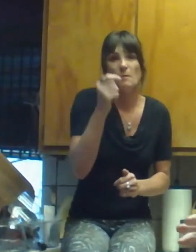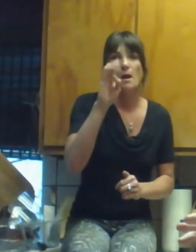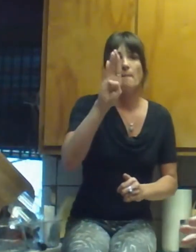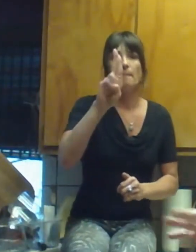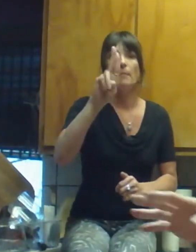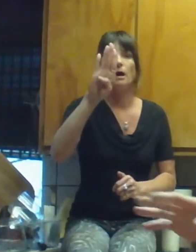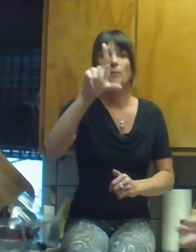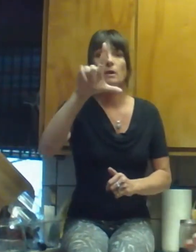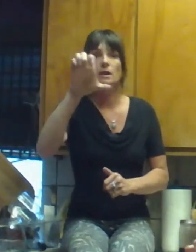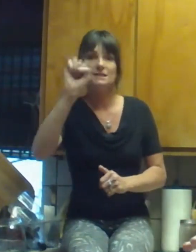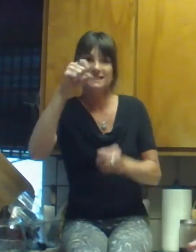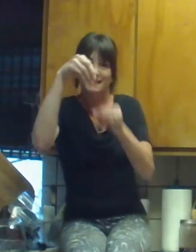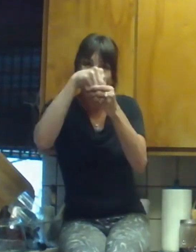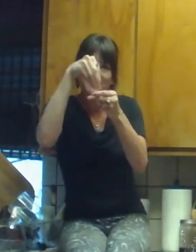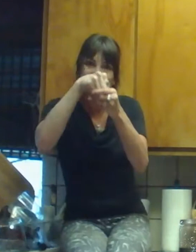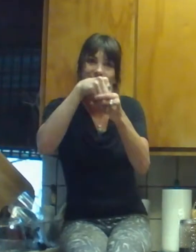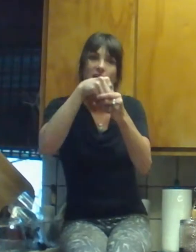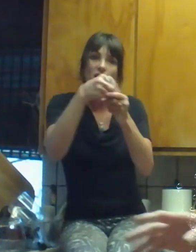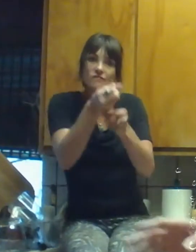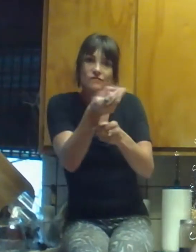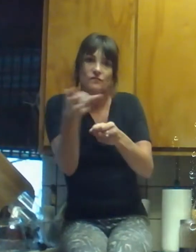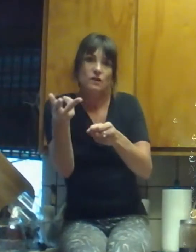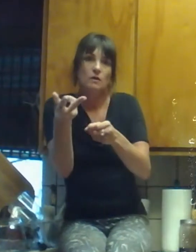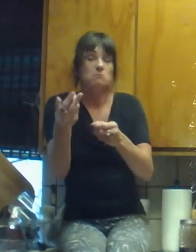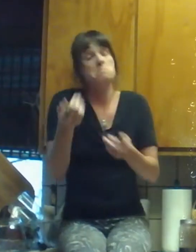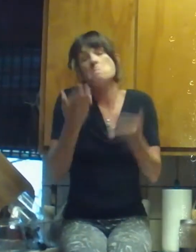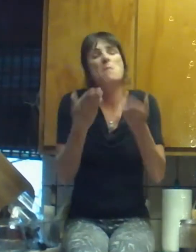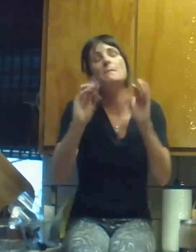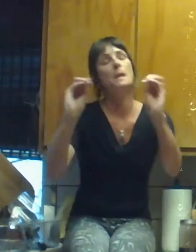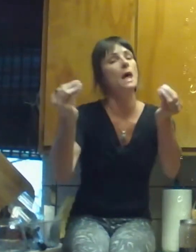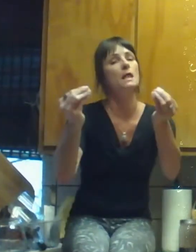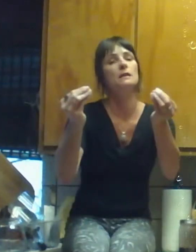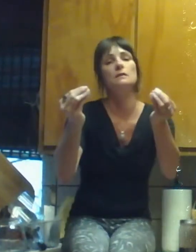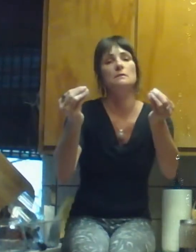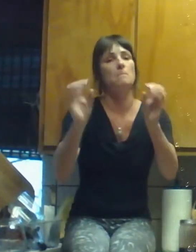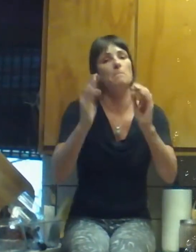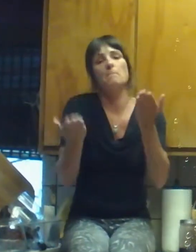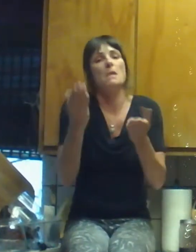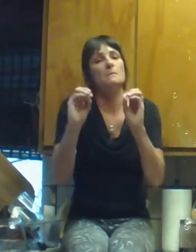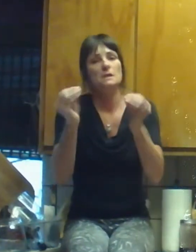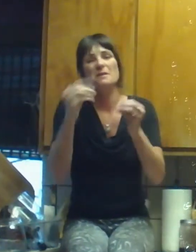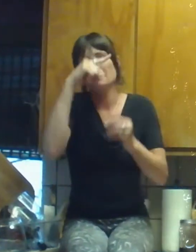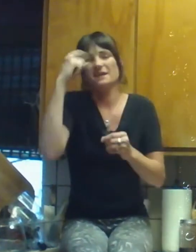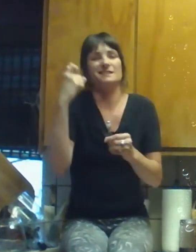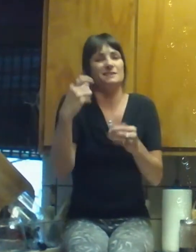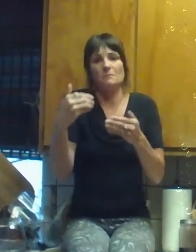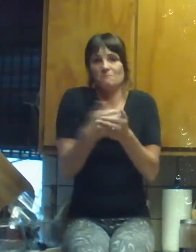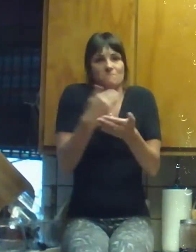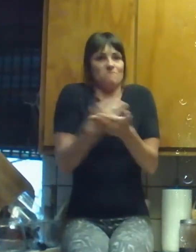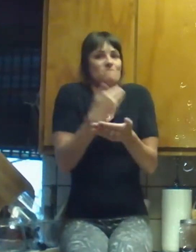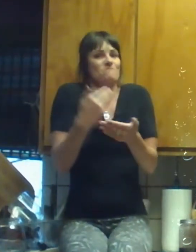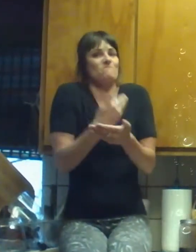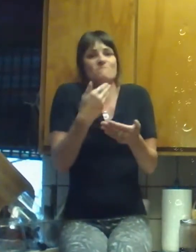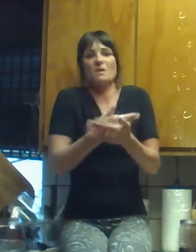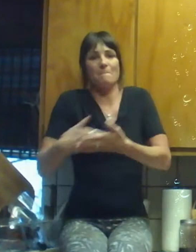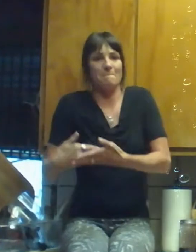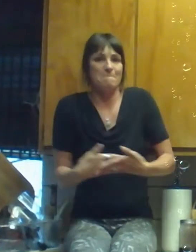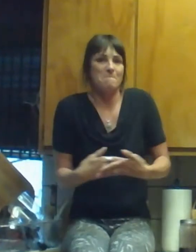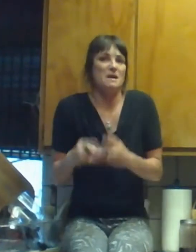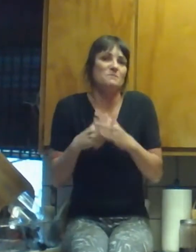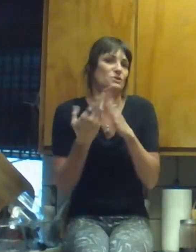some bubbles in it, maybe none at all right away, because it's just brand new baby starter, just getting